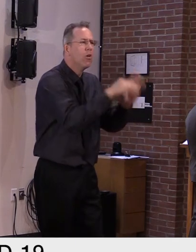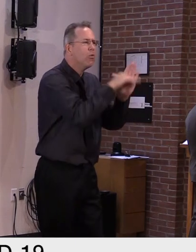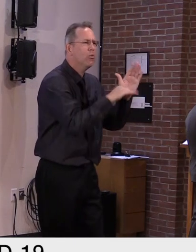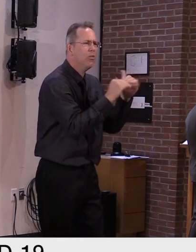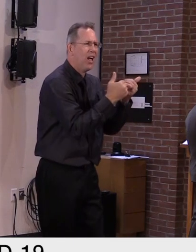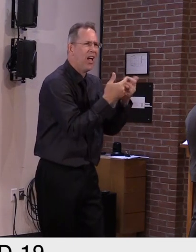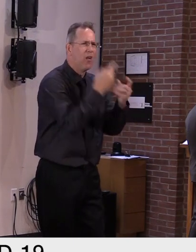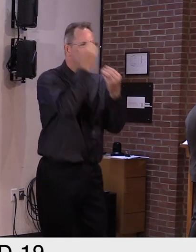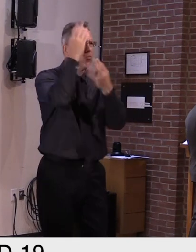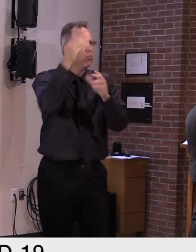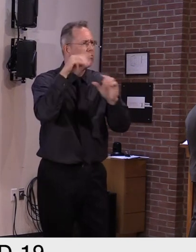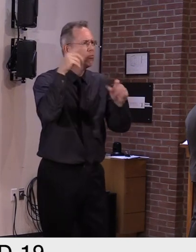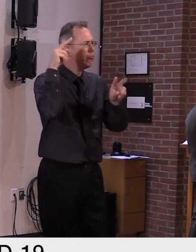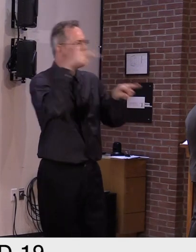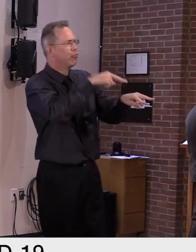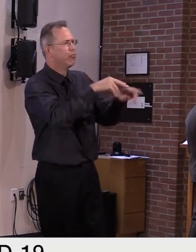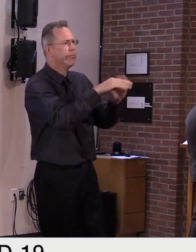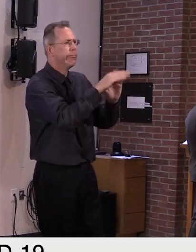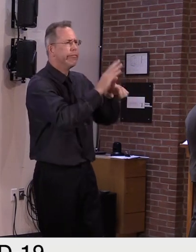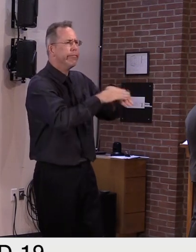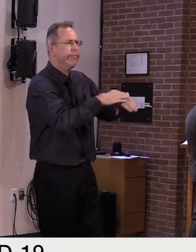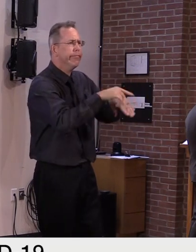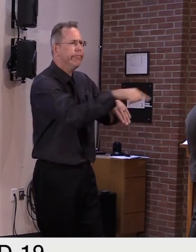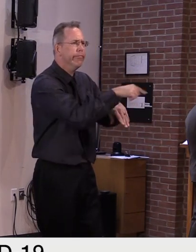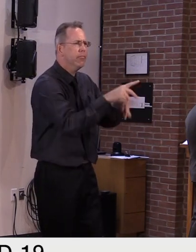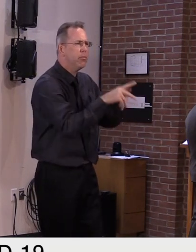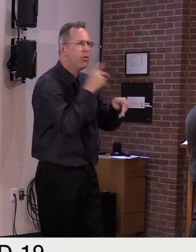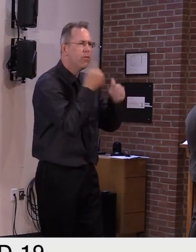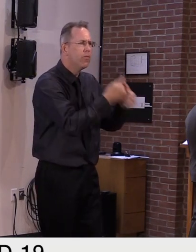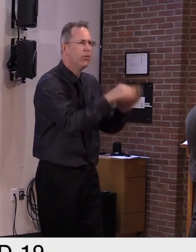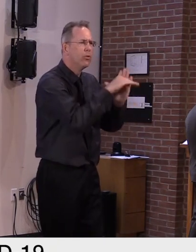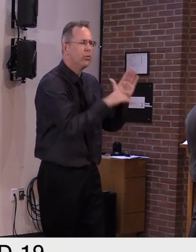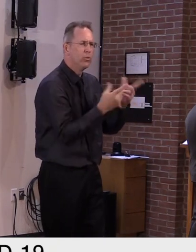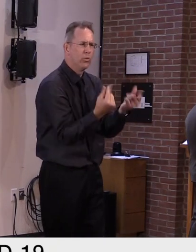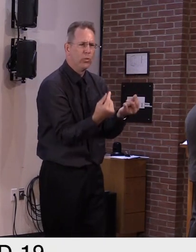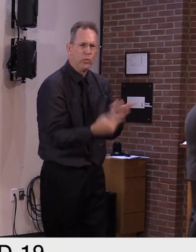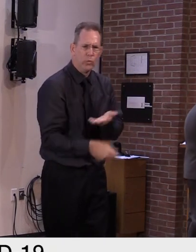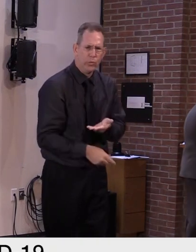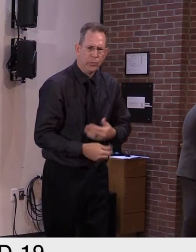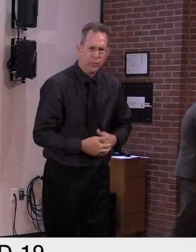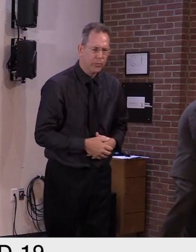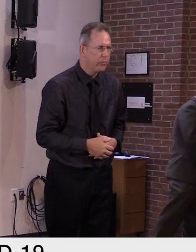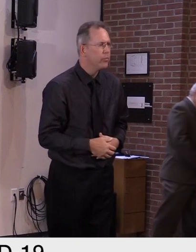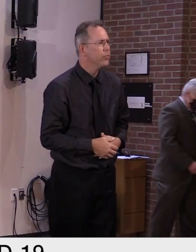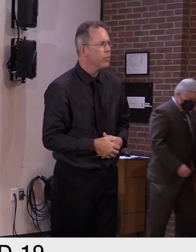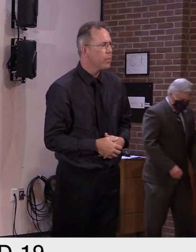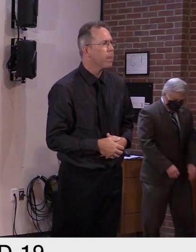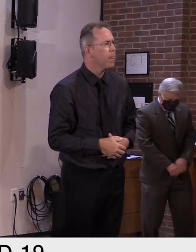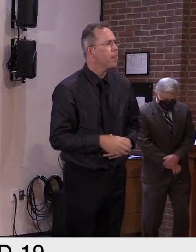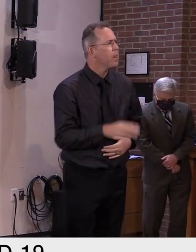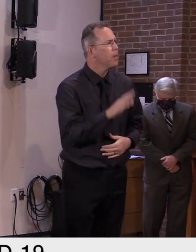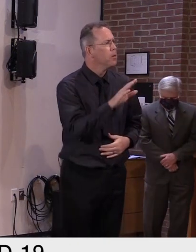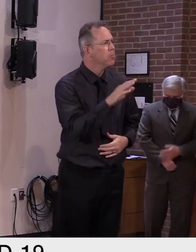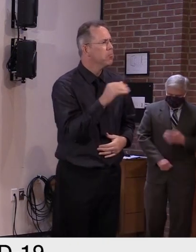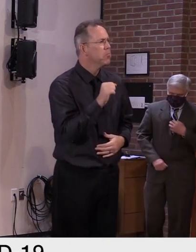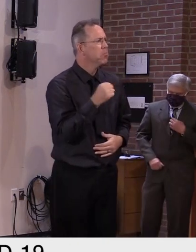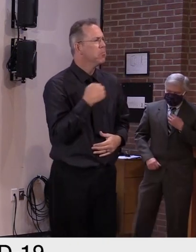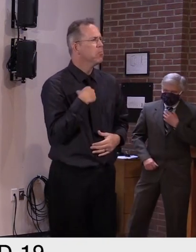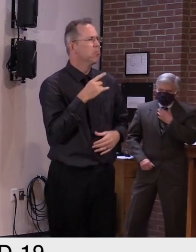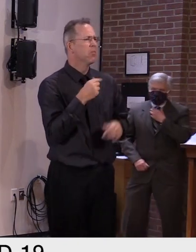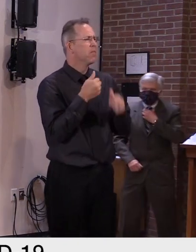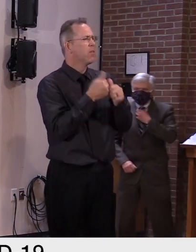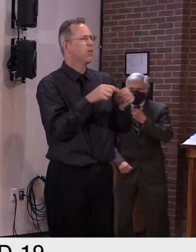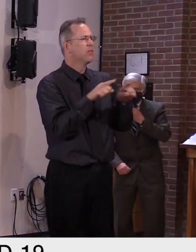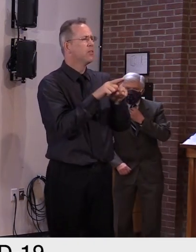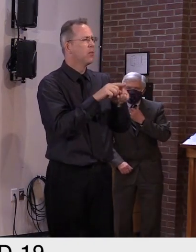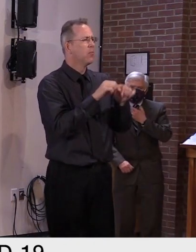the general COVID reporting system is for businesses. They could use the general COVID reporting system, although okay. The timeliness of that would be the factor because the event is